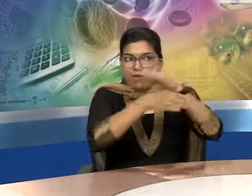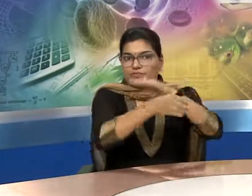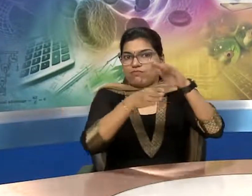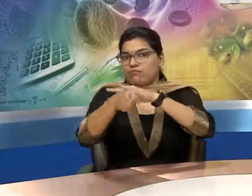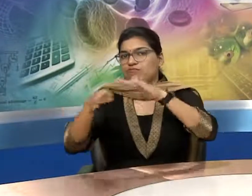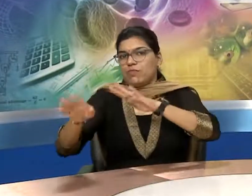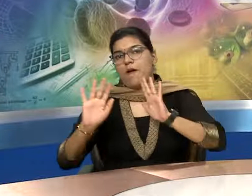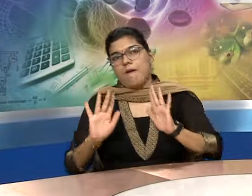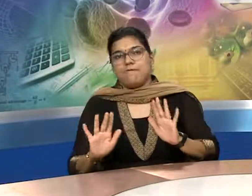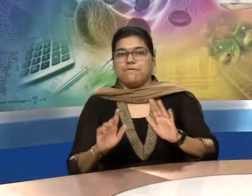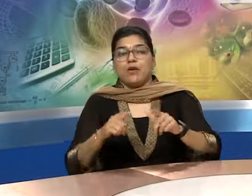big.